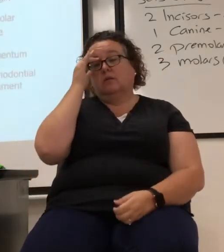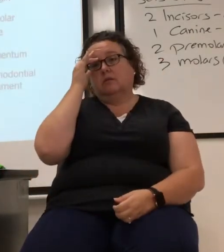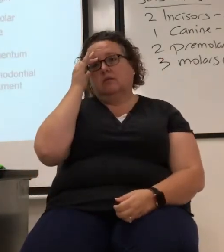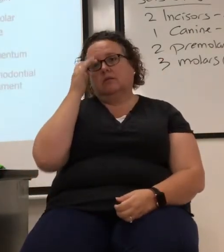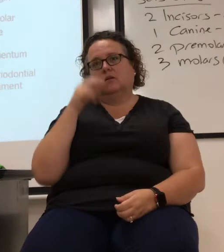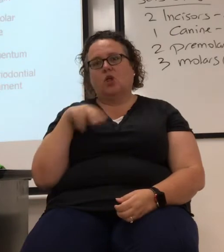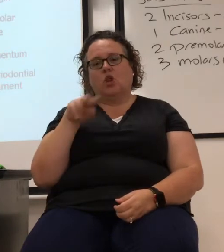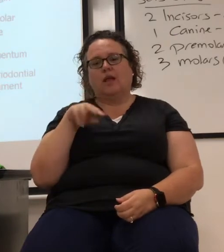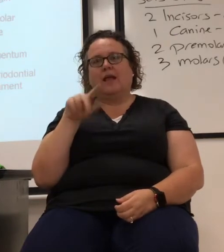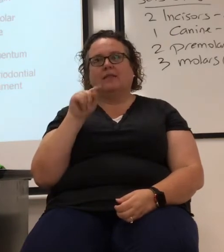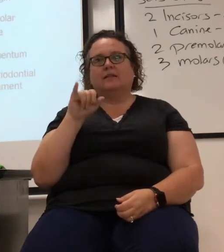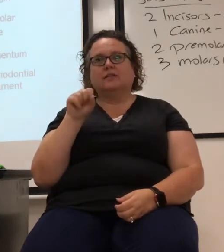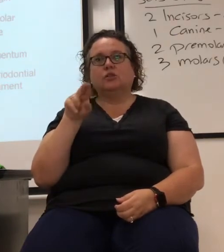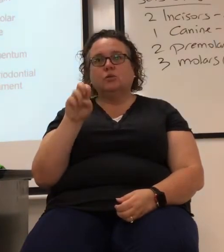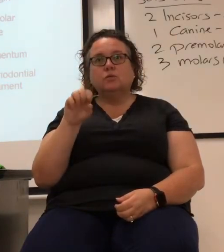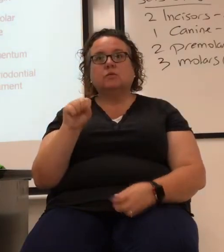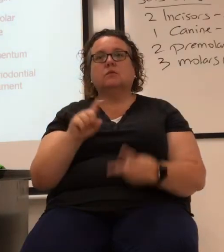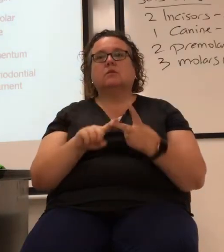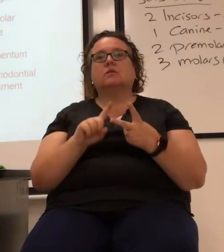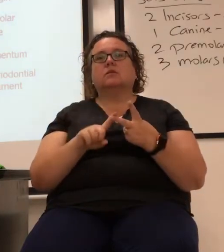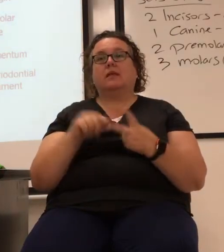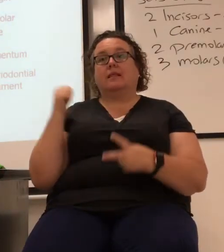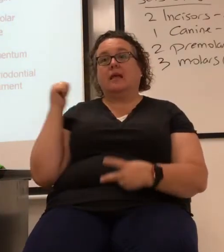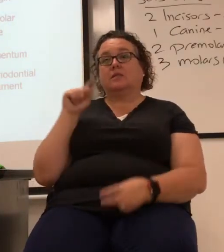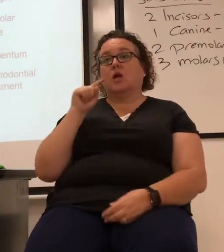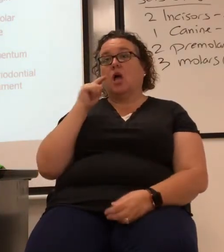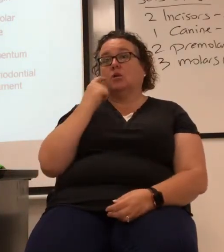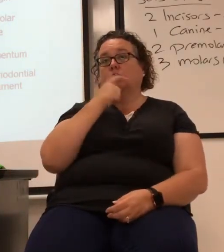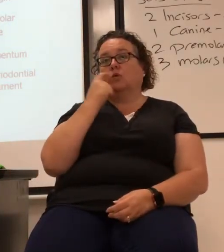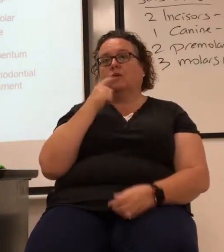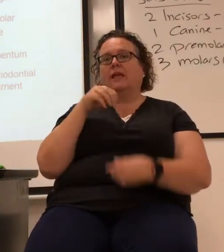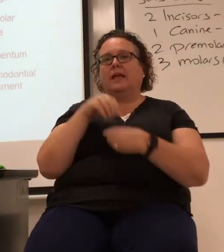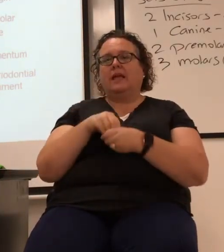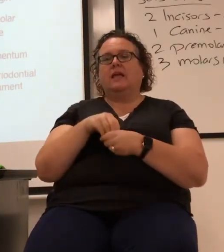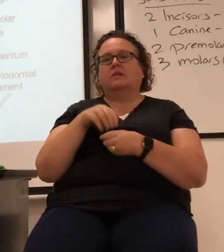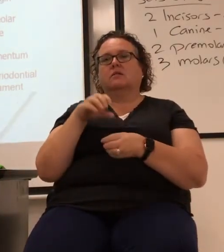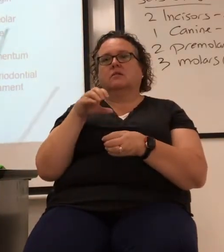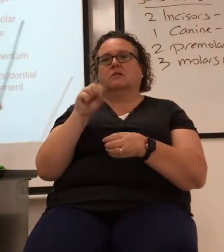kind of look at the tissues, and this is a tooth and a tooth socket.